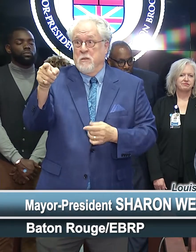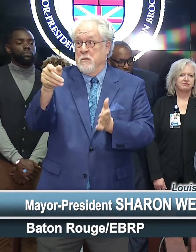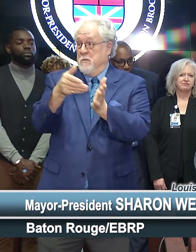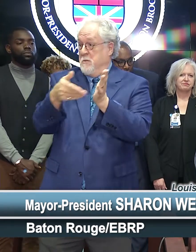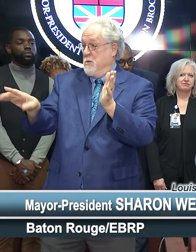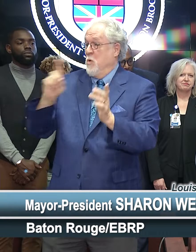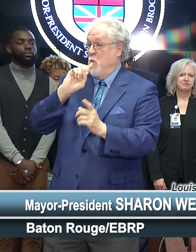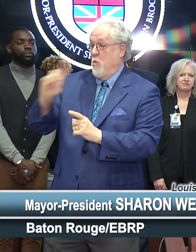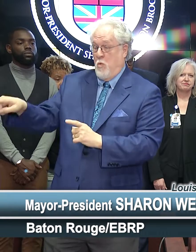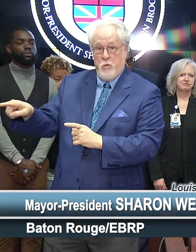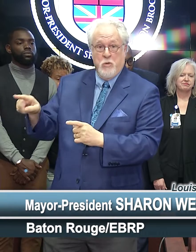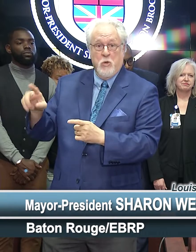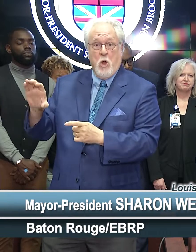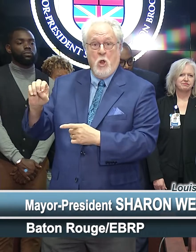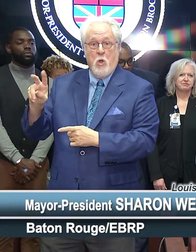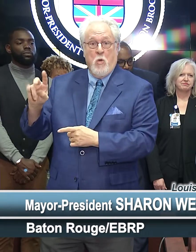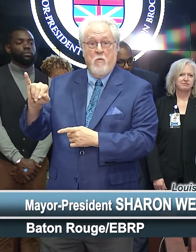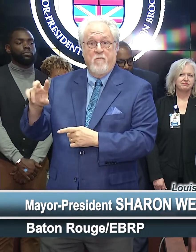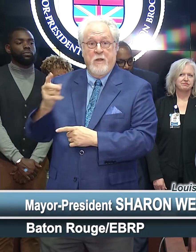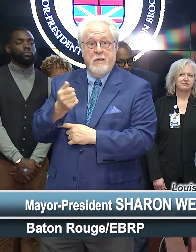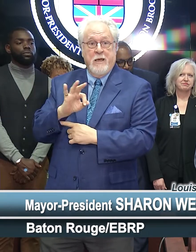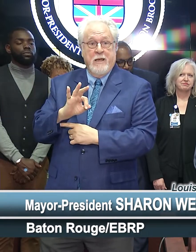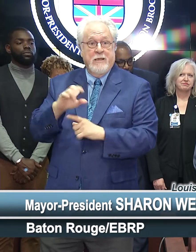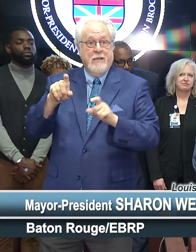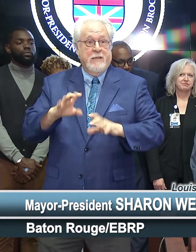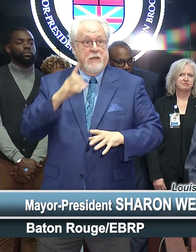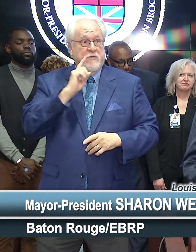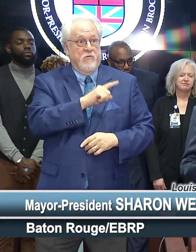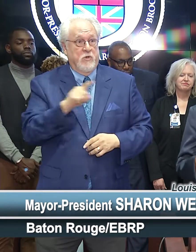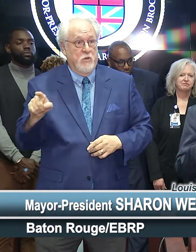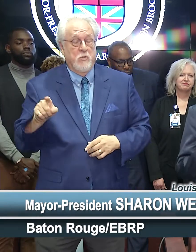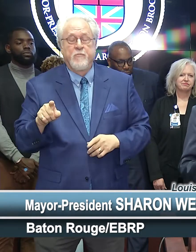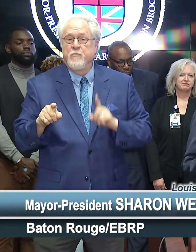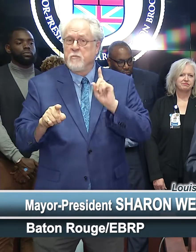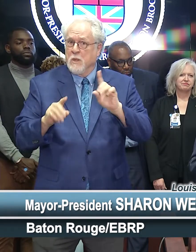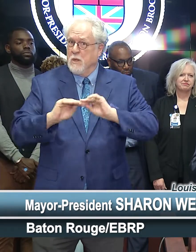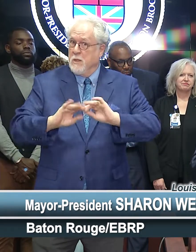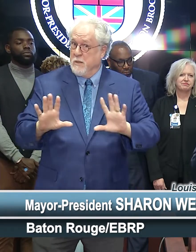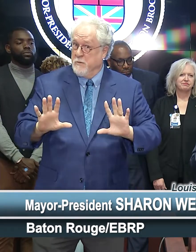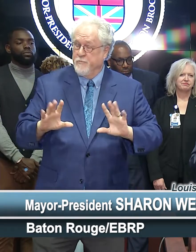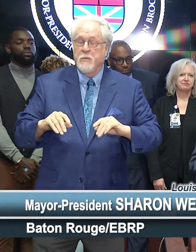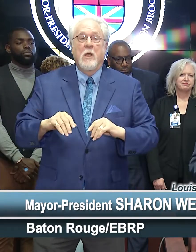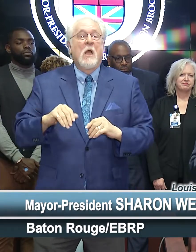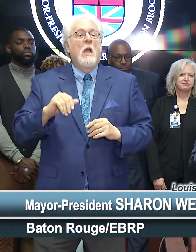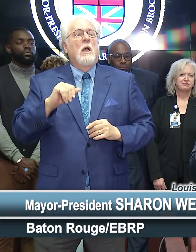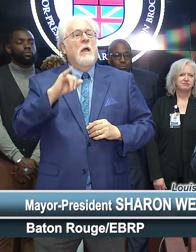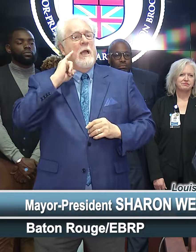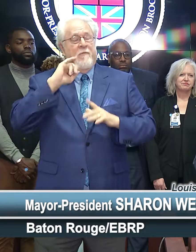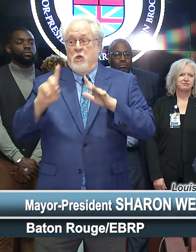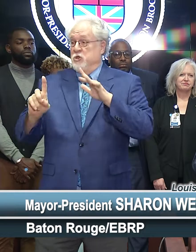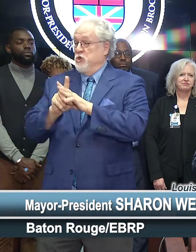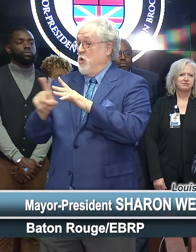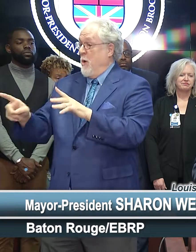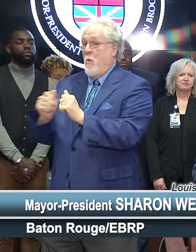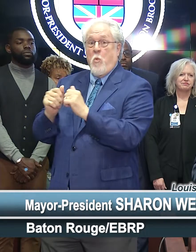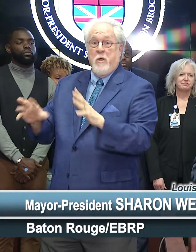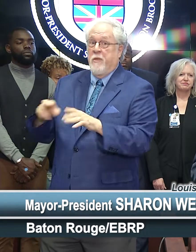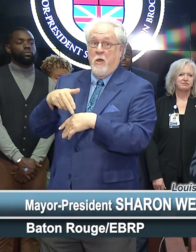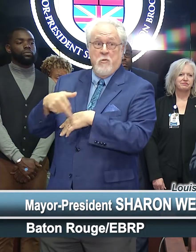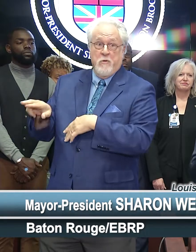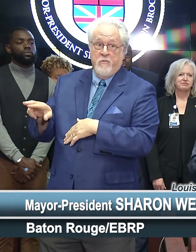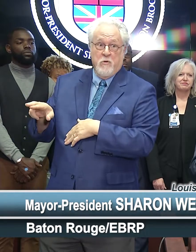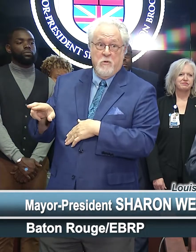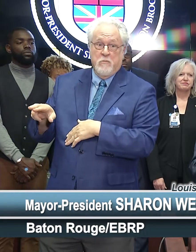has ordered the COVID-19 test for you. Just to be clear, if you show up without a